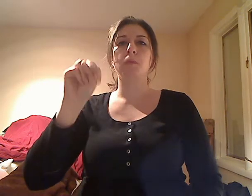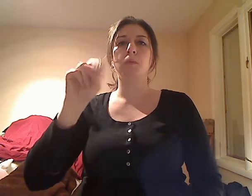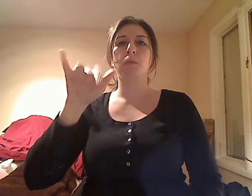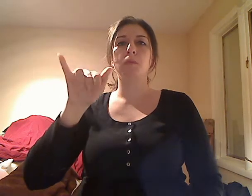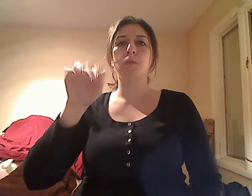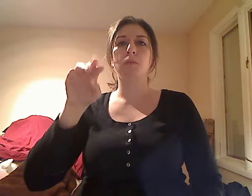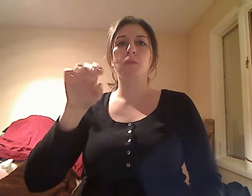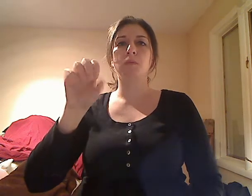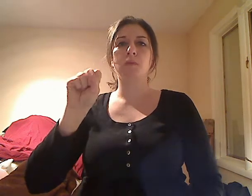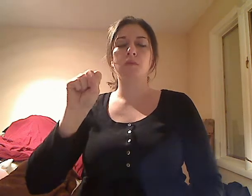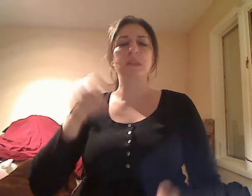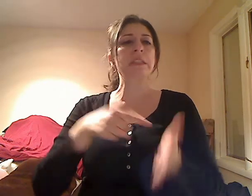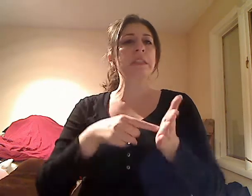Right. Our and...